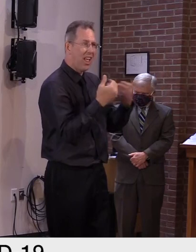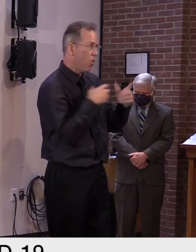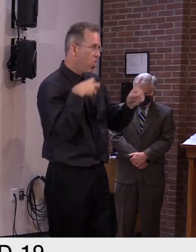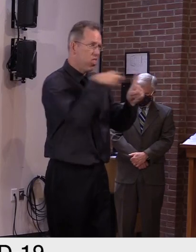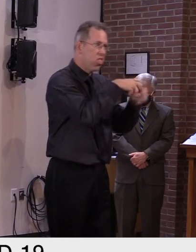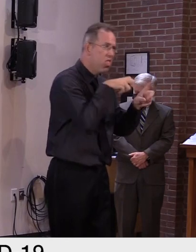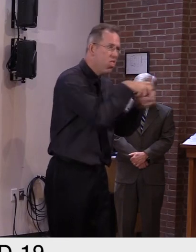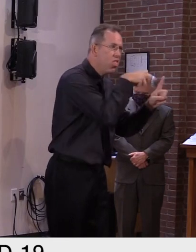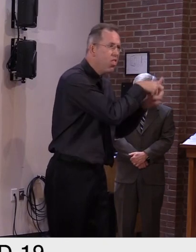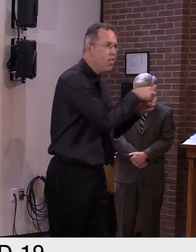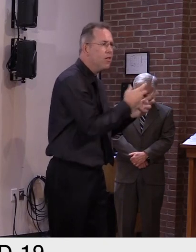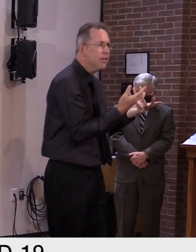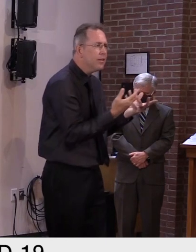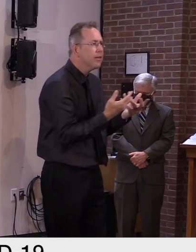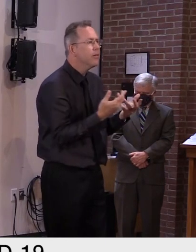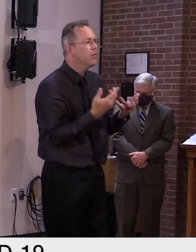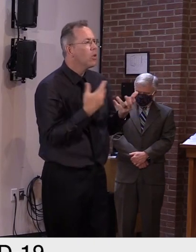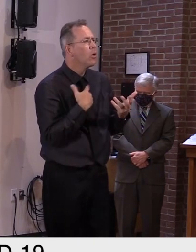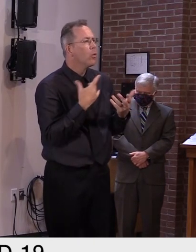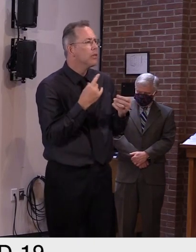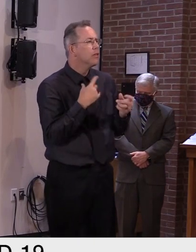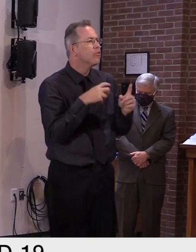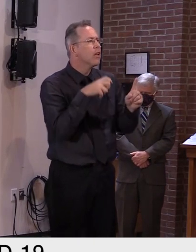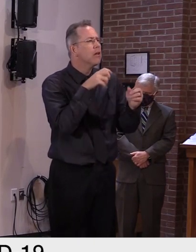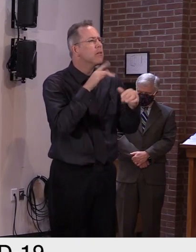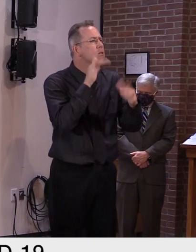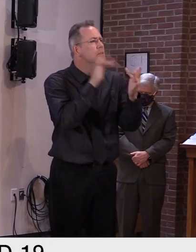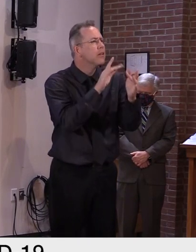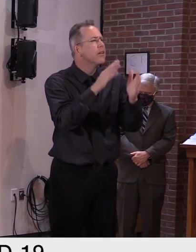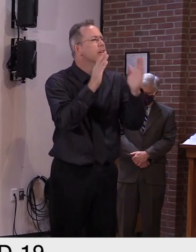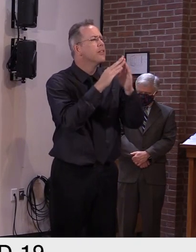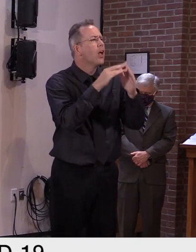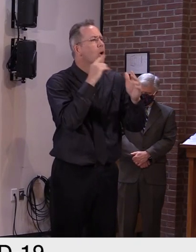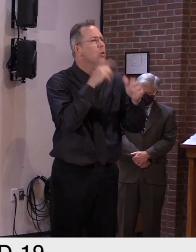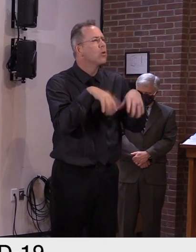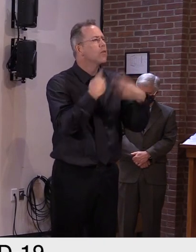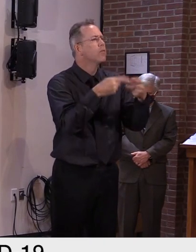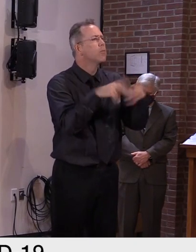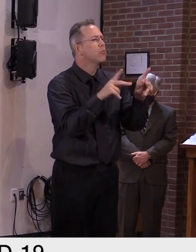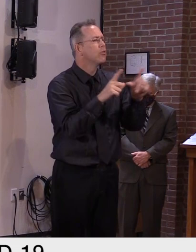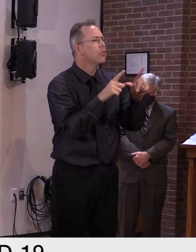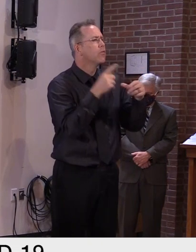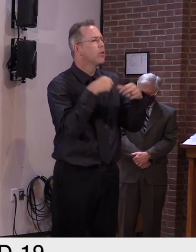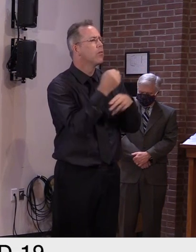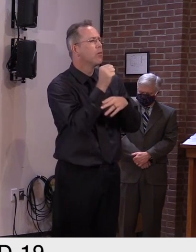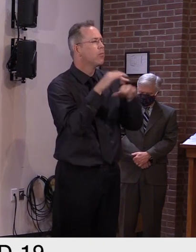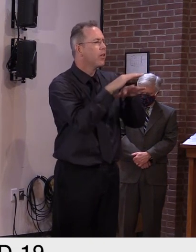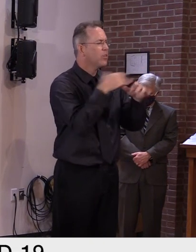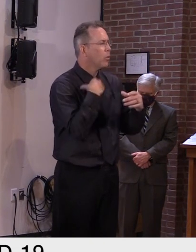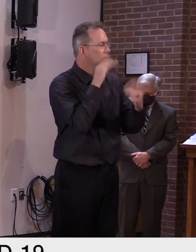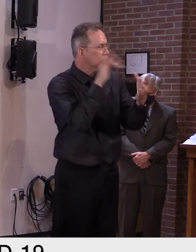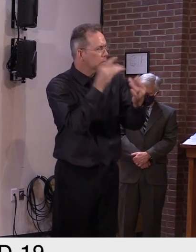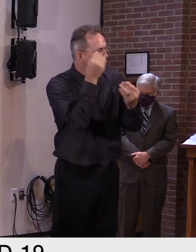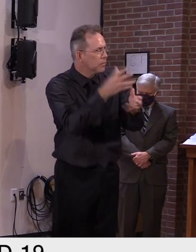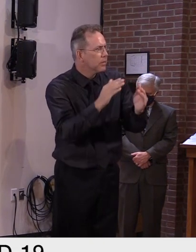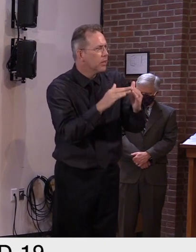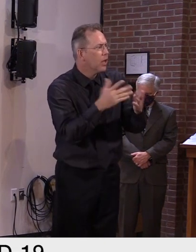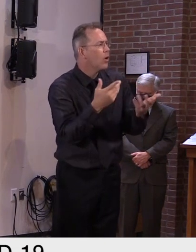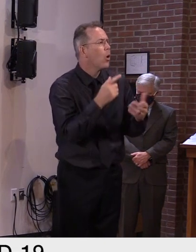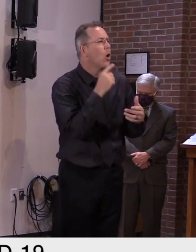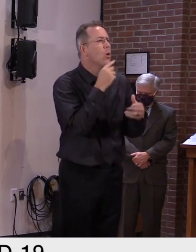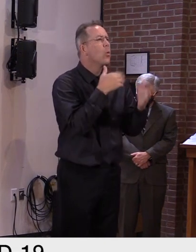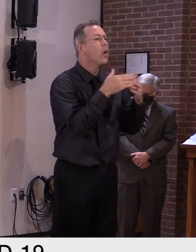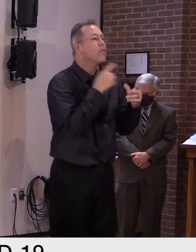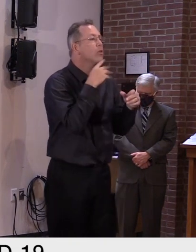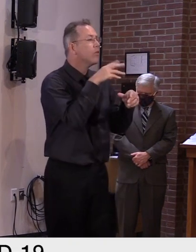office or something of that nature, or if there is a local law enforcement agency to contact